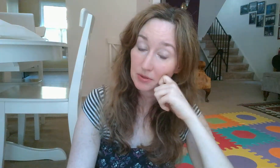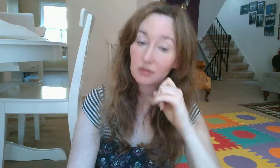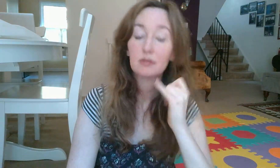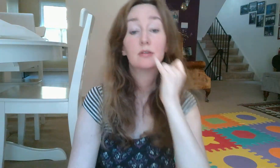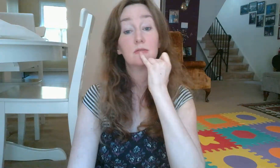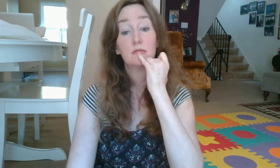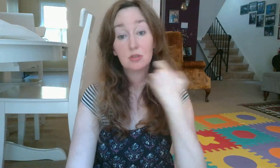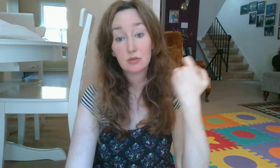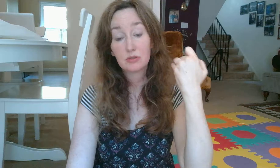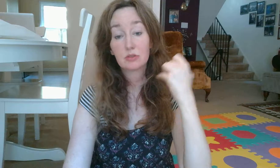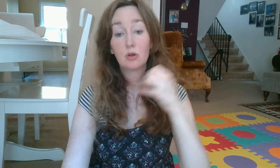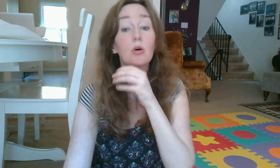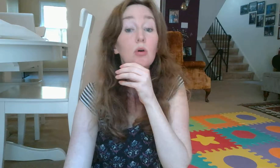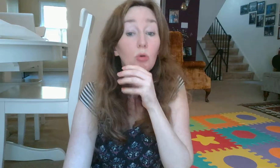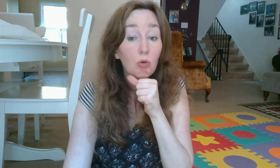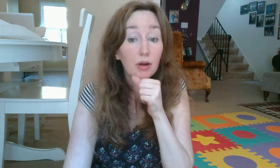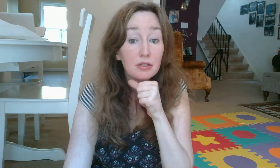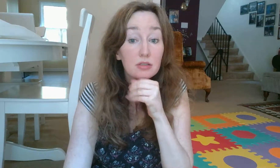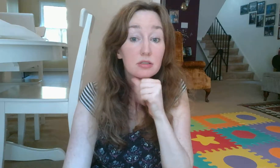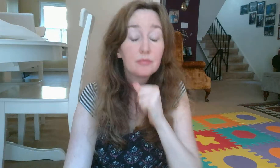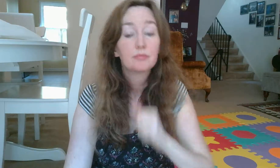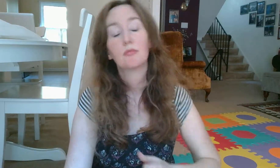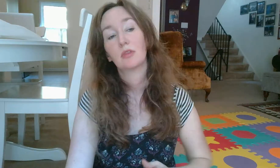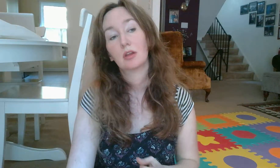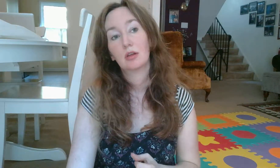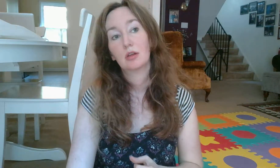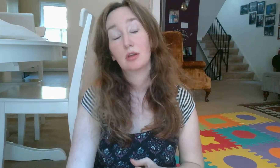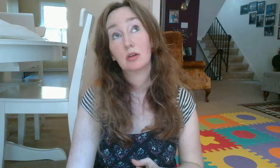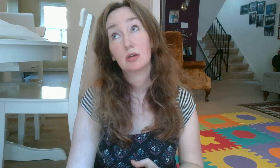Apple. Juice. Orange.